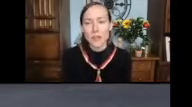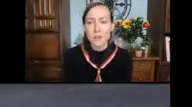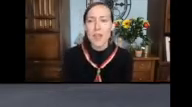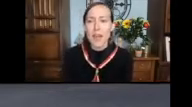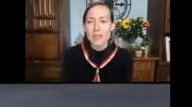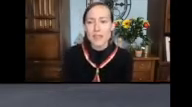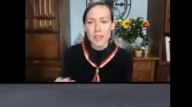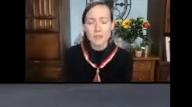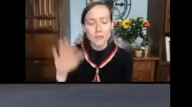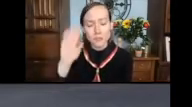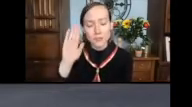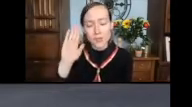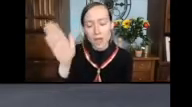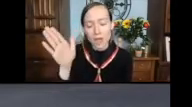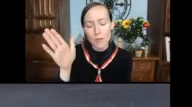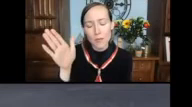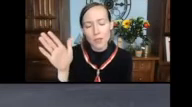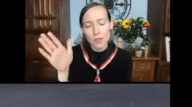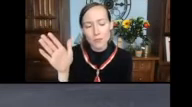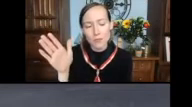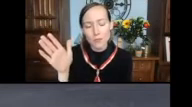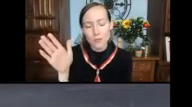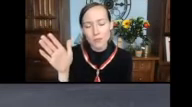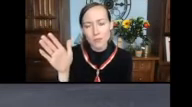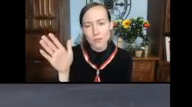Abigail, I said, hi, Abigail.